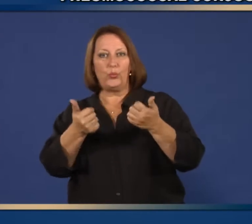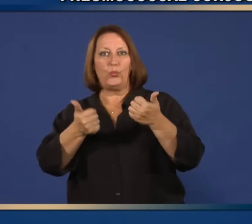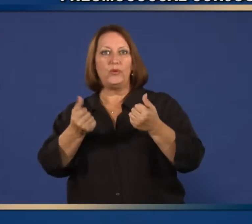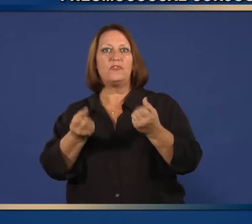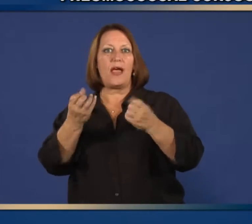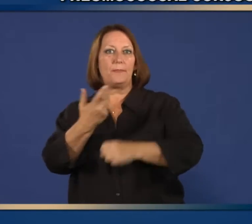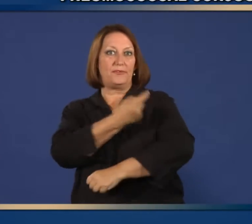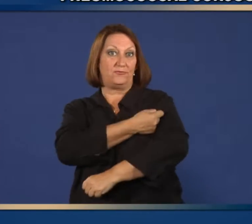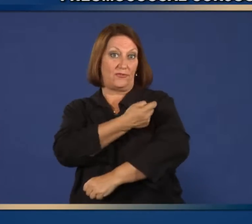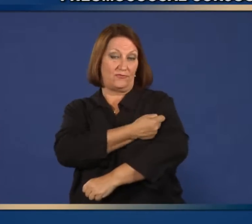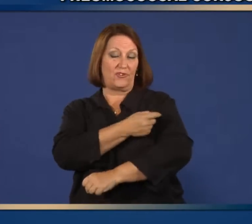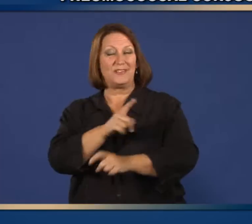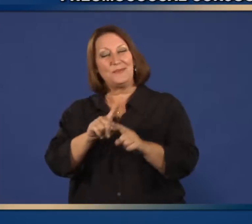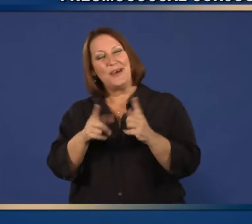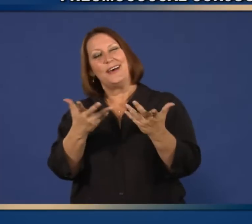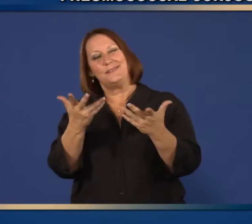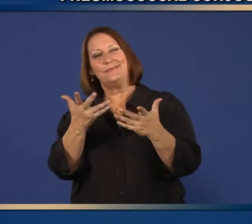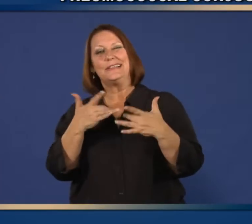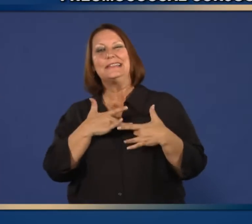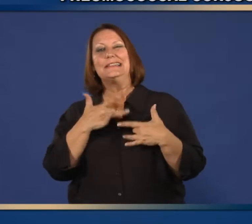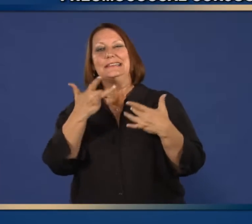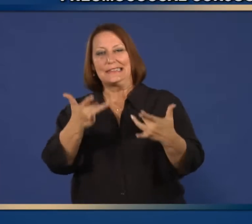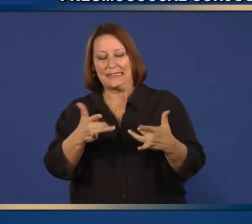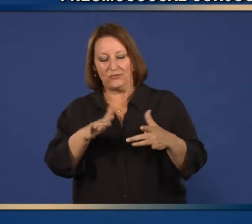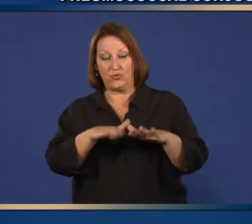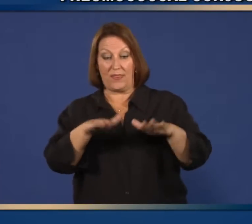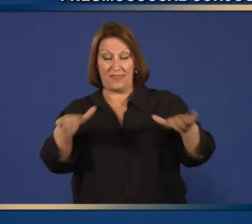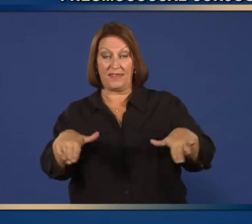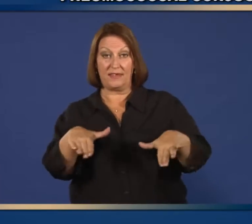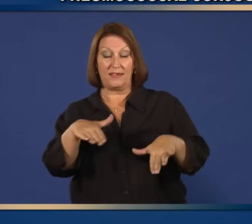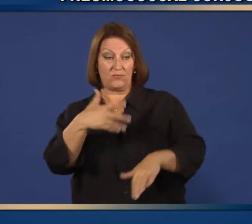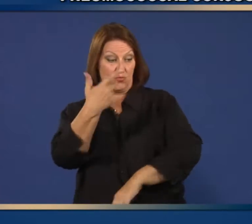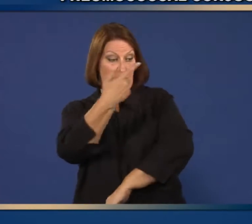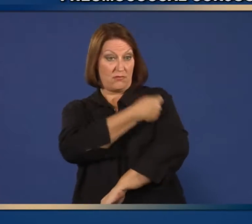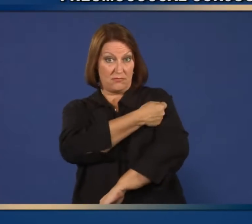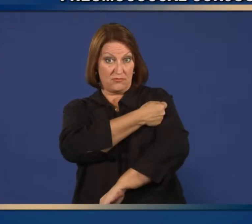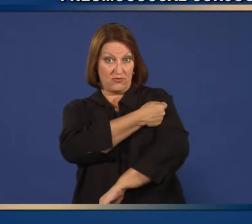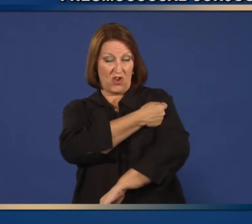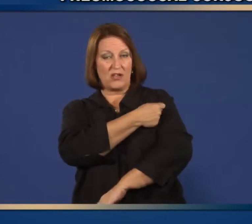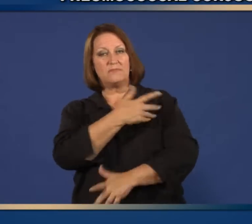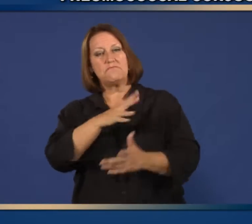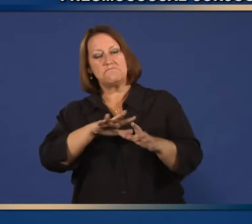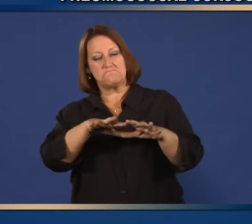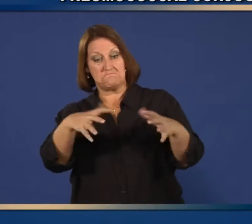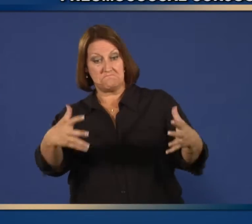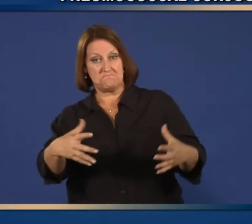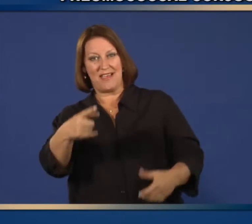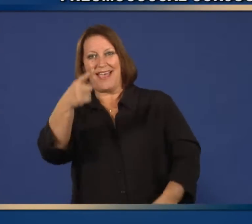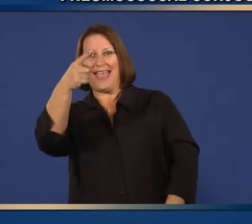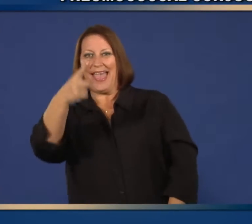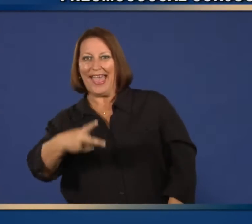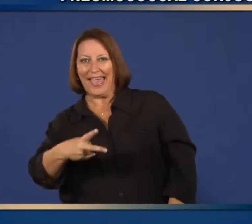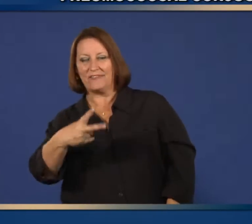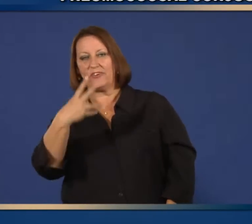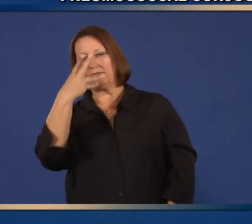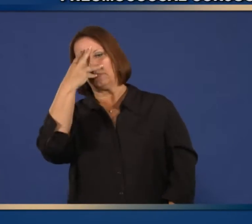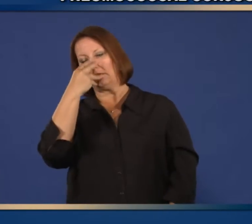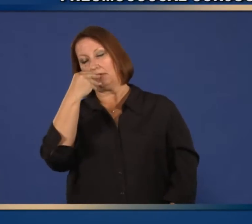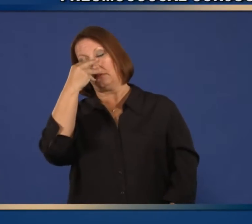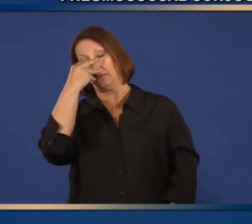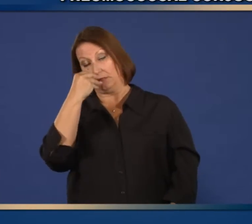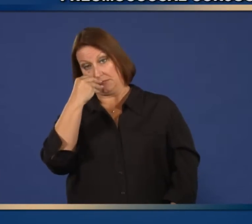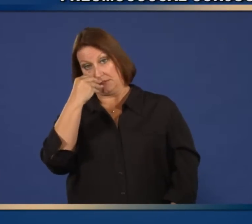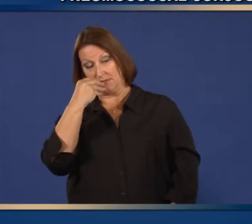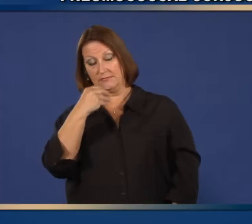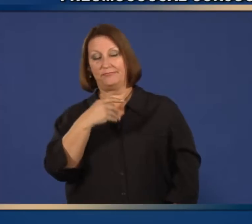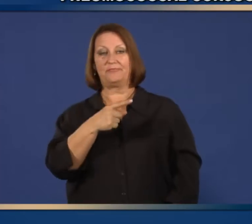Reported reactions varied by dose and age, but on average, about half of children